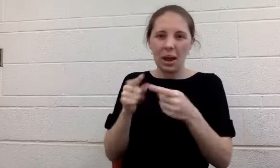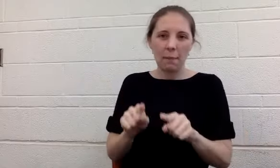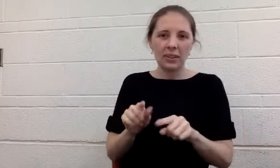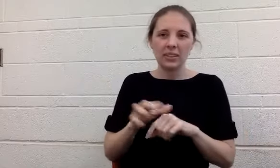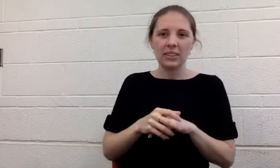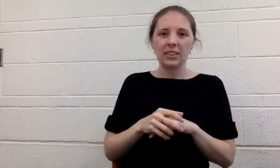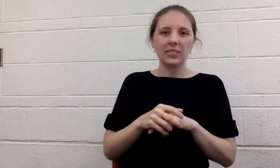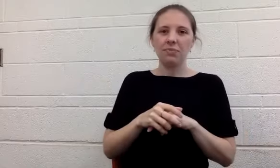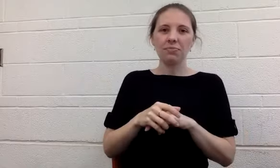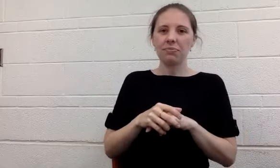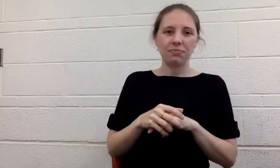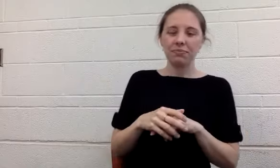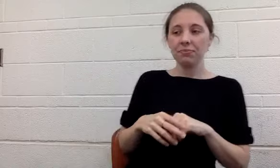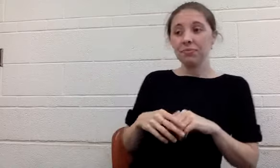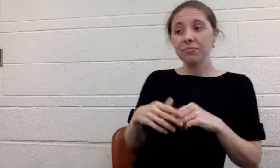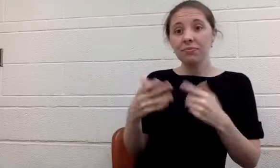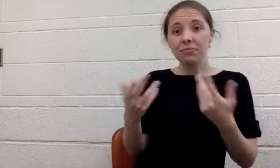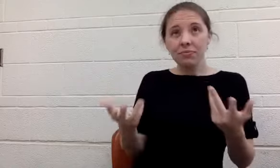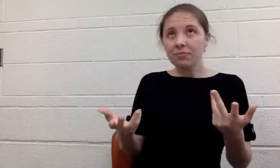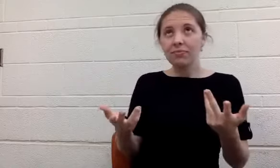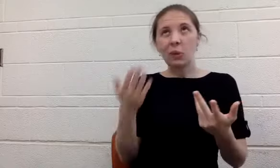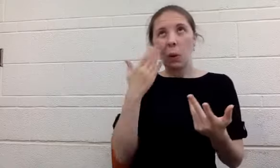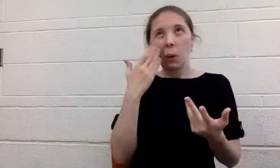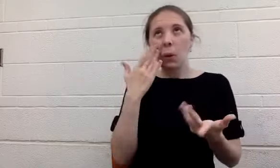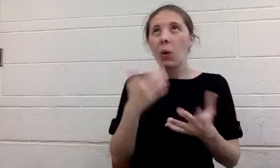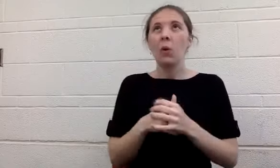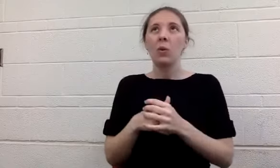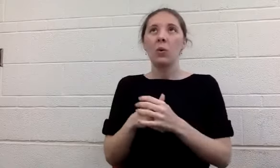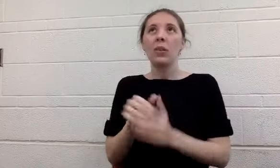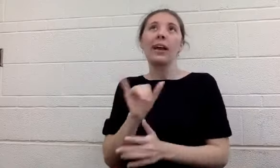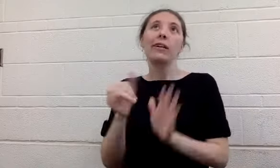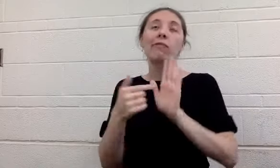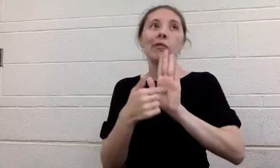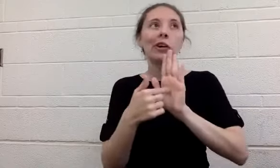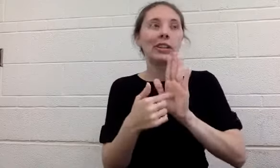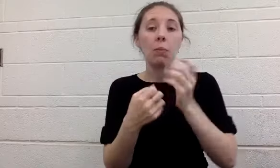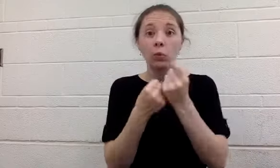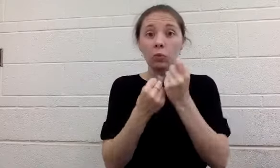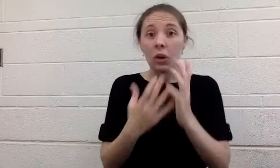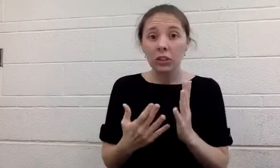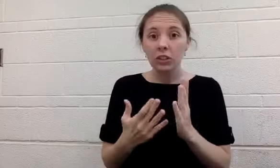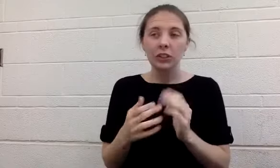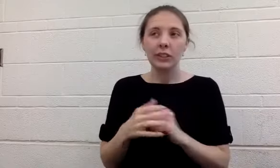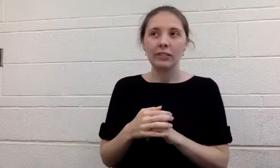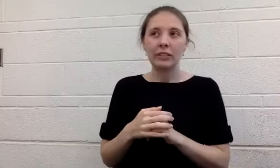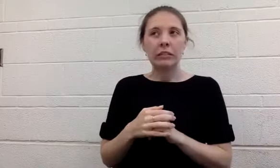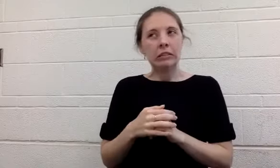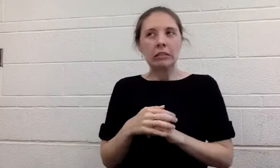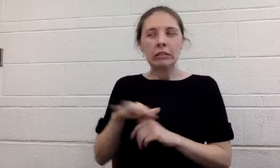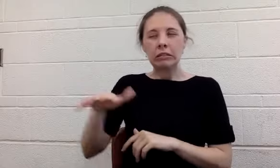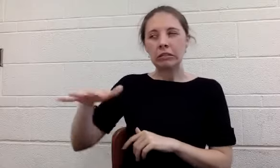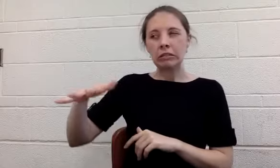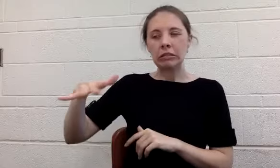He is a grown man. He is a man in his 40s. And I get to treat him like that. I get to let him to make his life